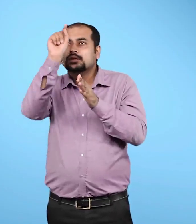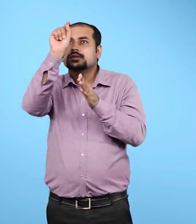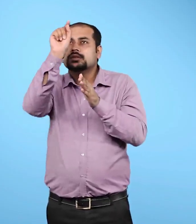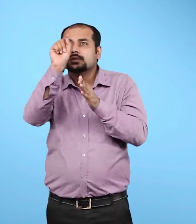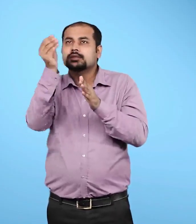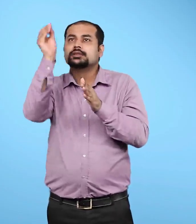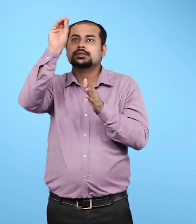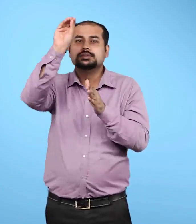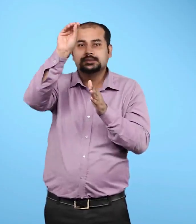1 extra necklace.